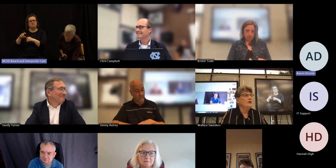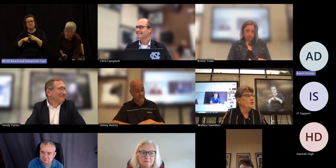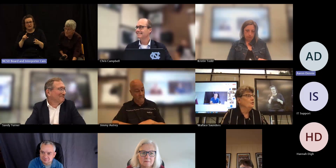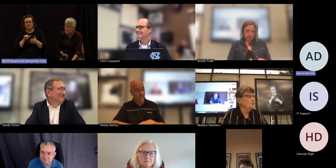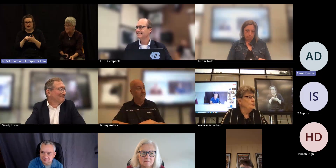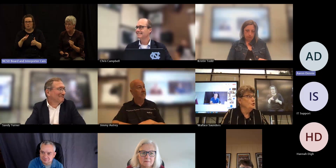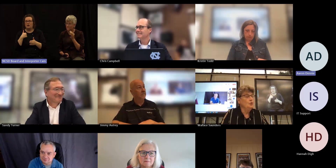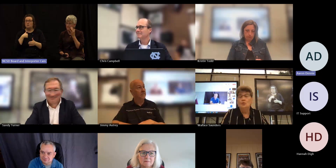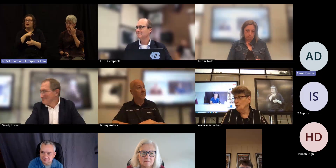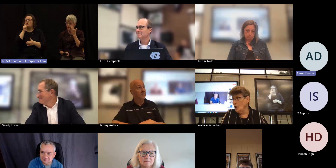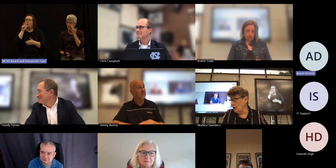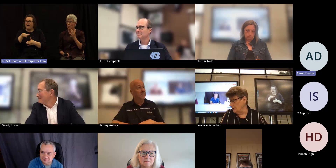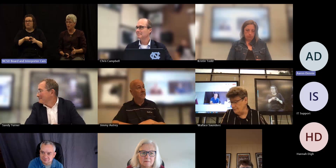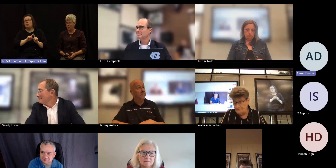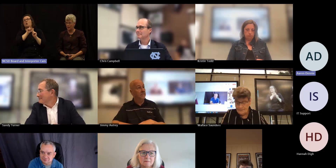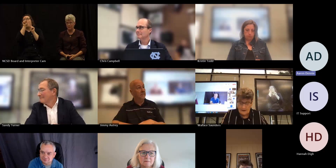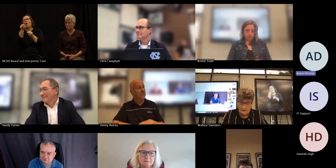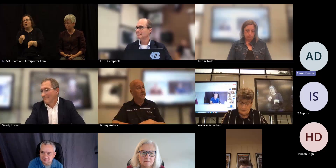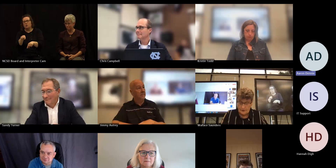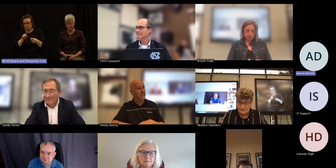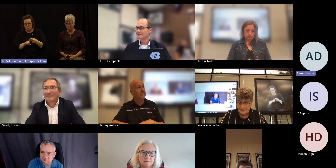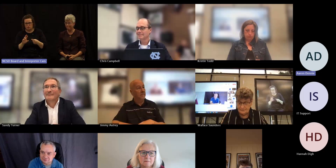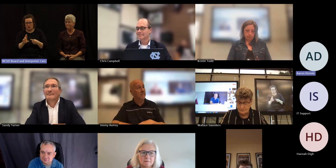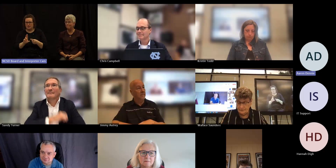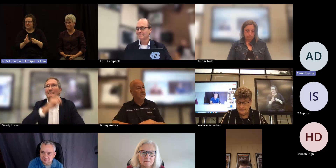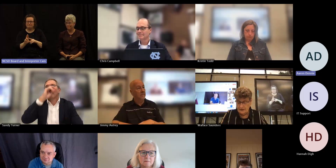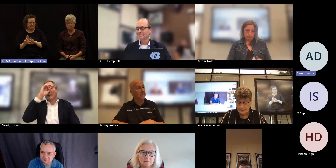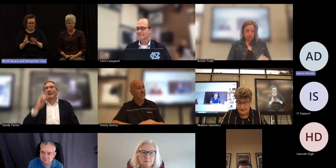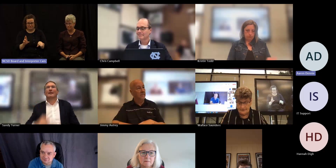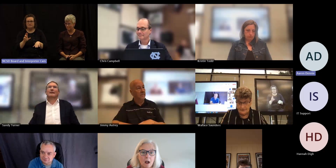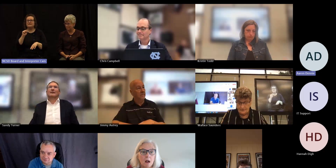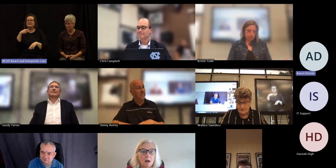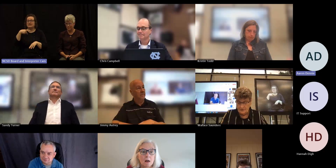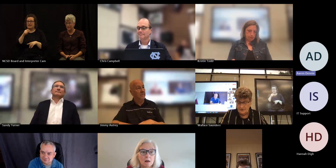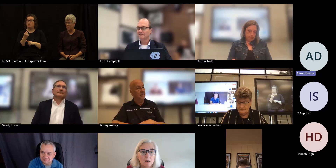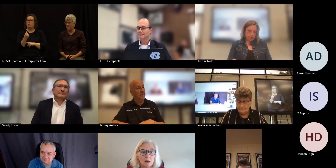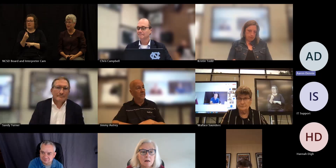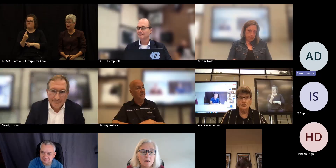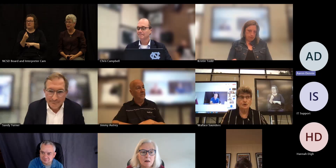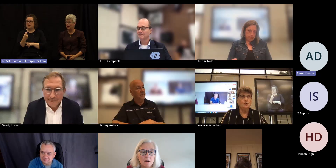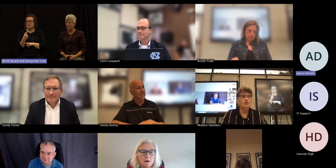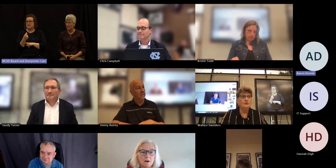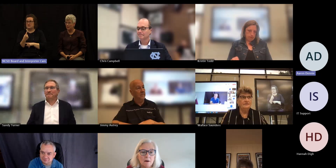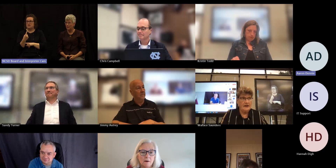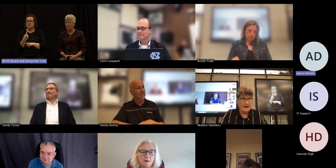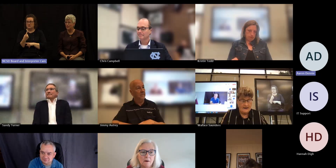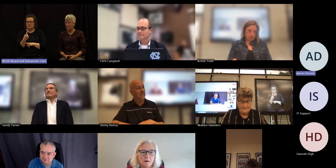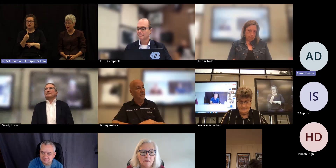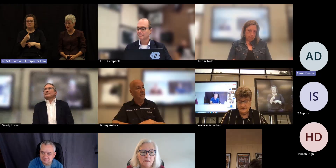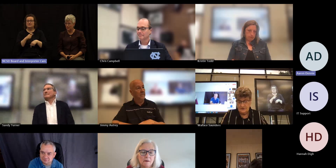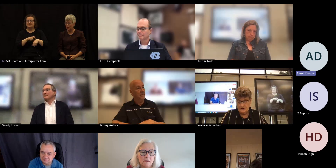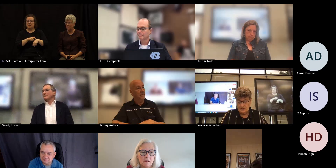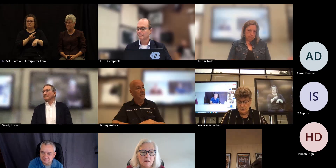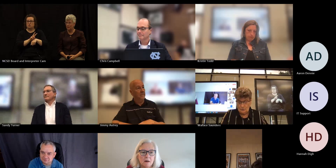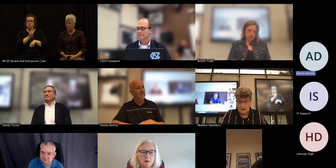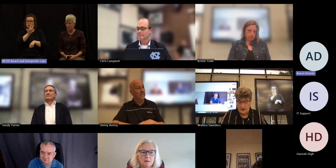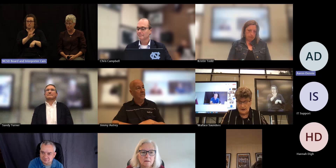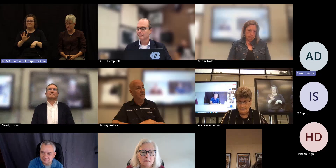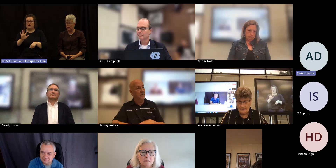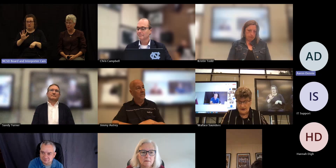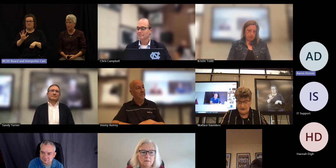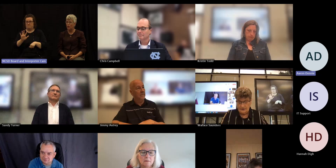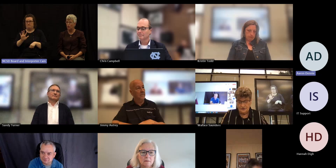have to go to Raleigh. But on September the 11th, from 2 to 5,